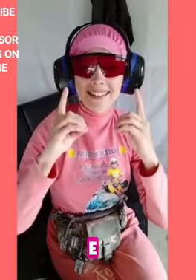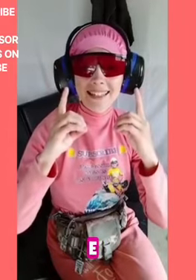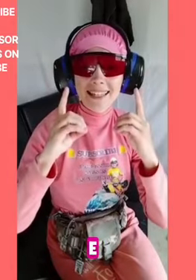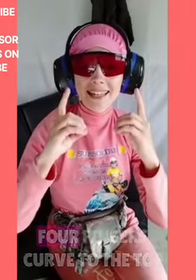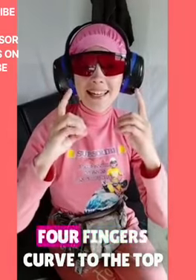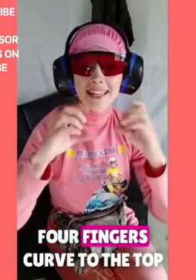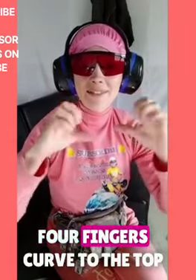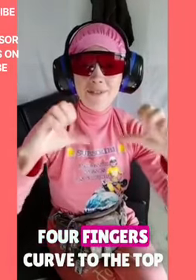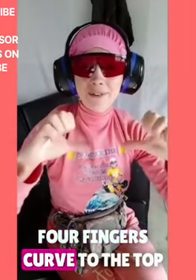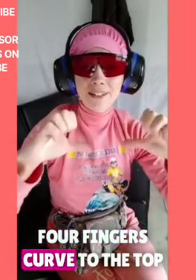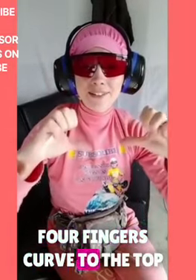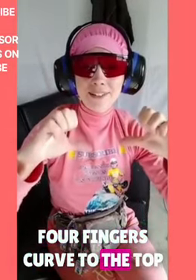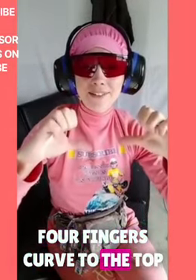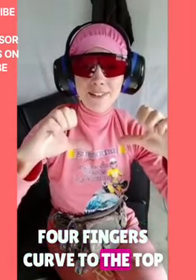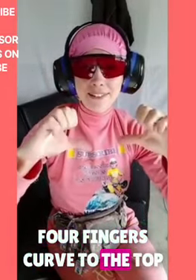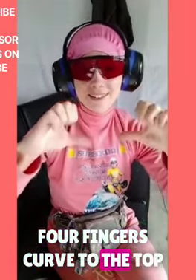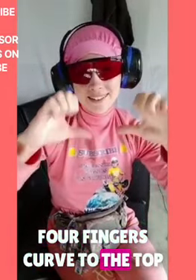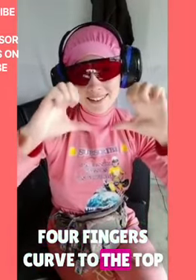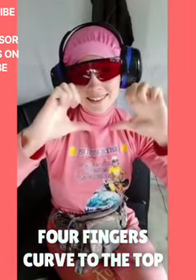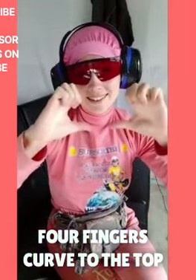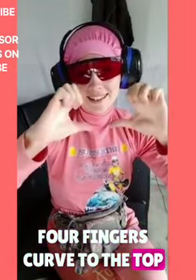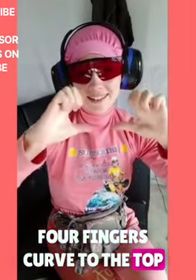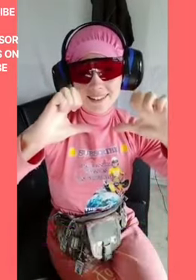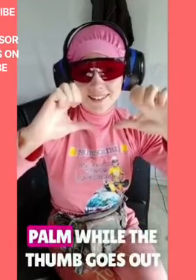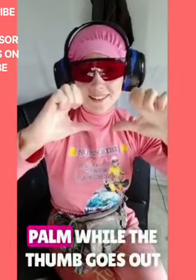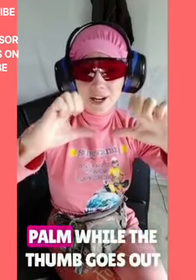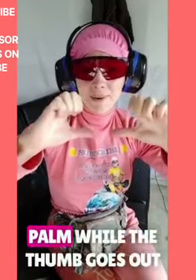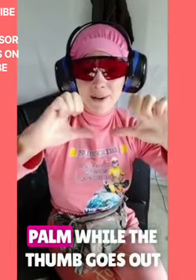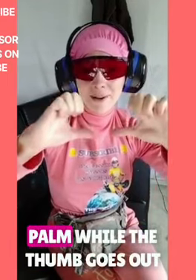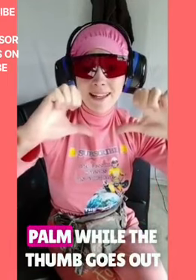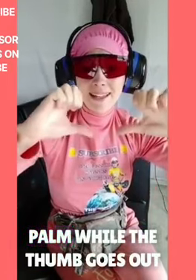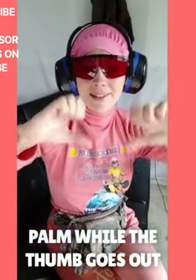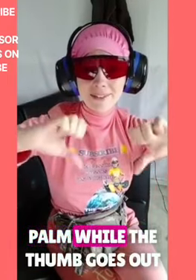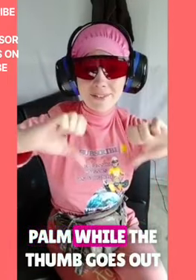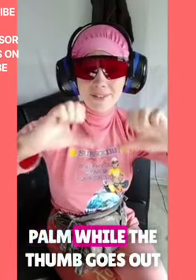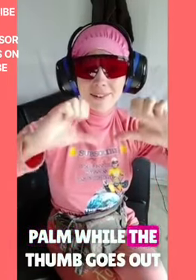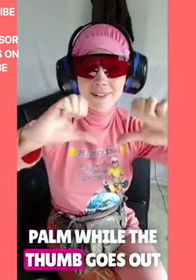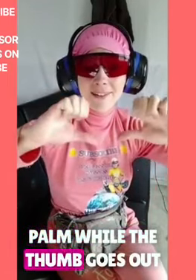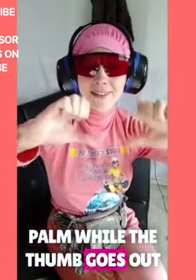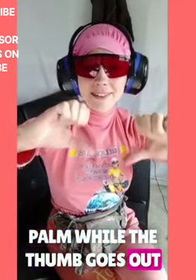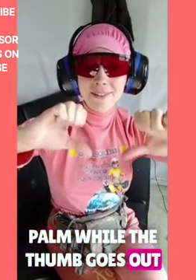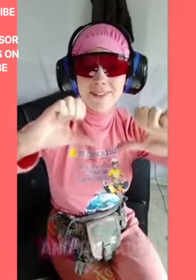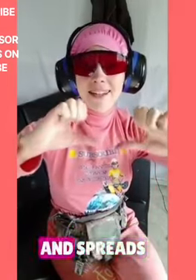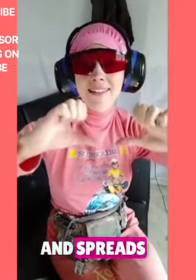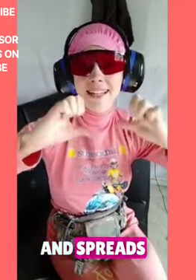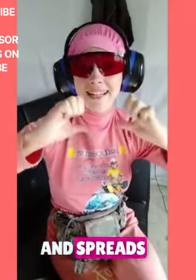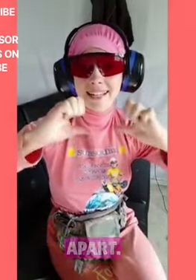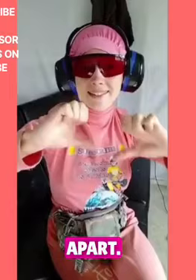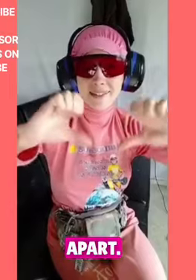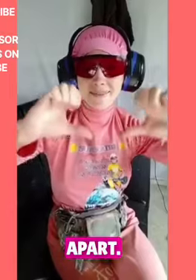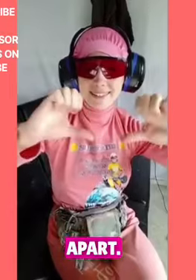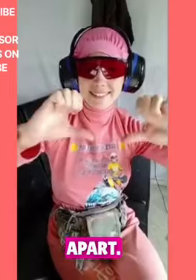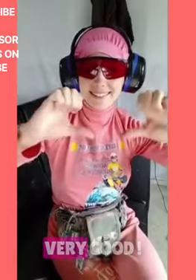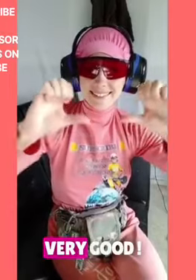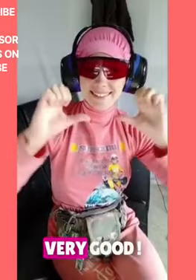E. Four fingers curve to the top palm while the thumb goes out and spreads apart. Very